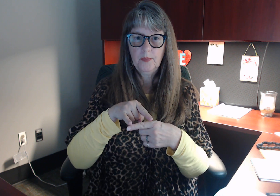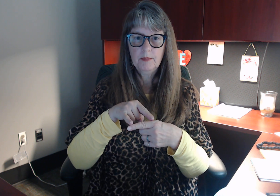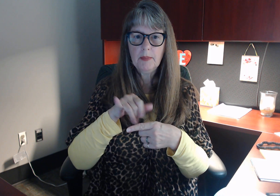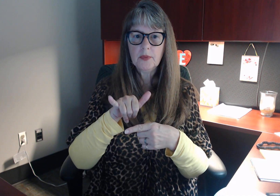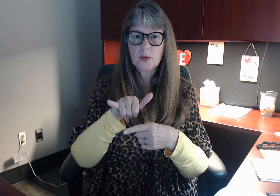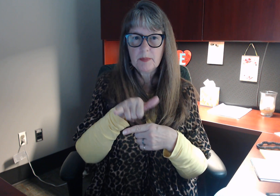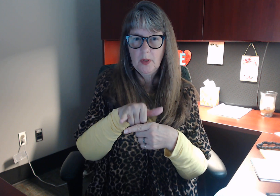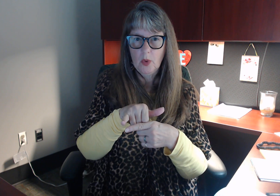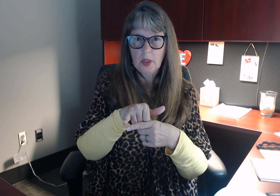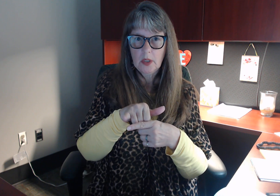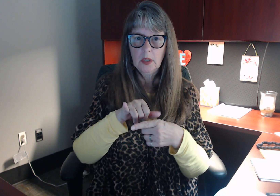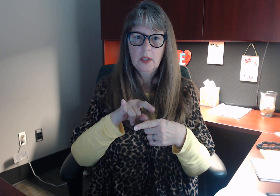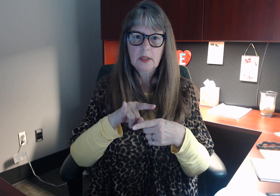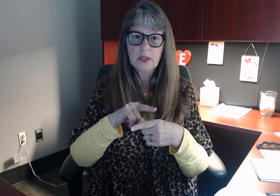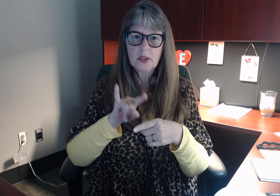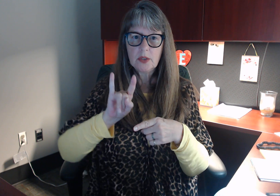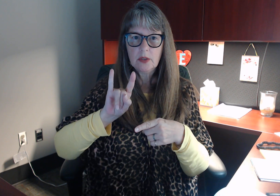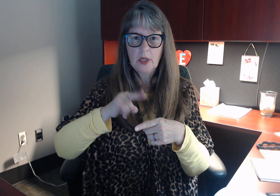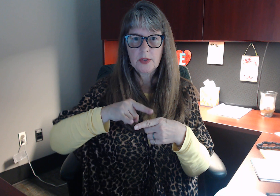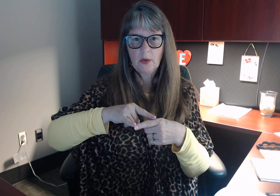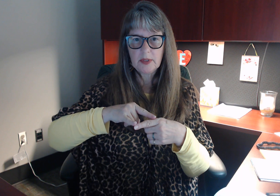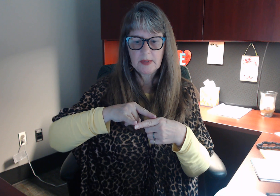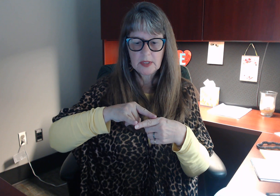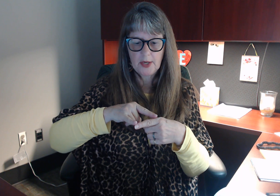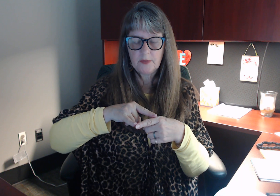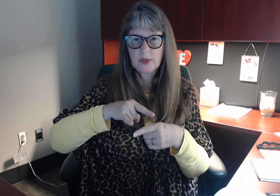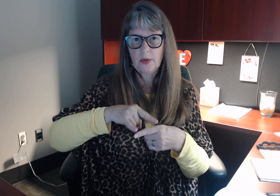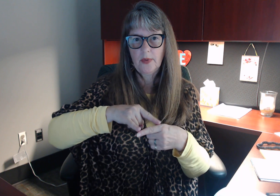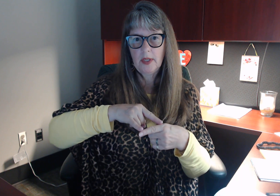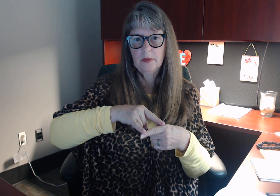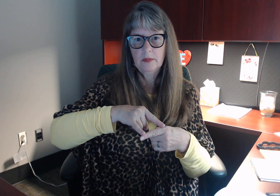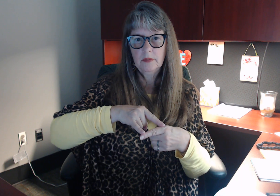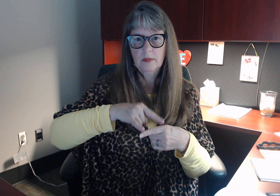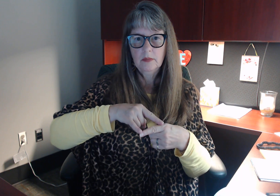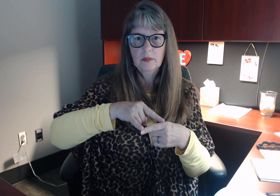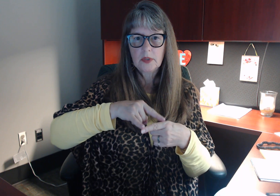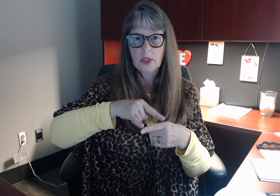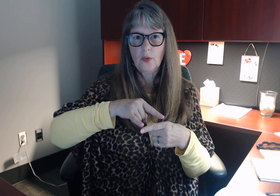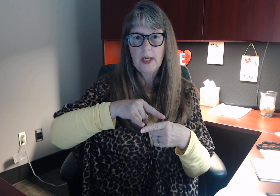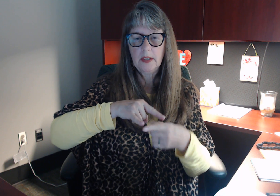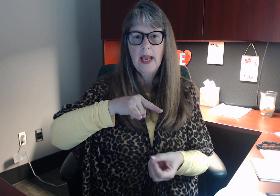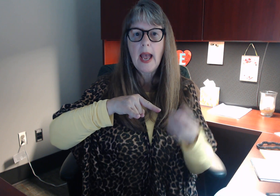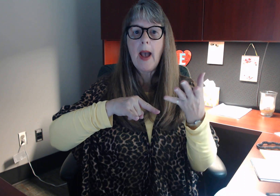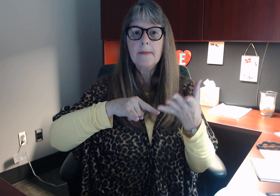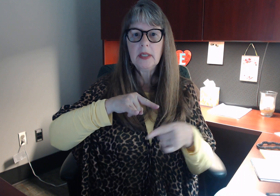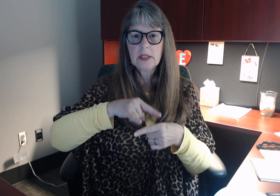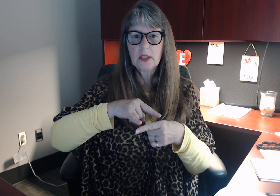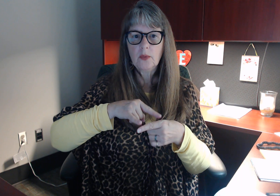Remember, this was big word. This is a cigarette. It's about the size of a cigarette. Cigarette. How many cigarettes do